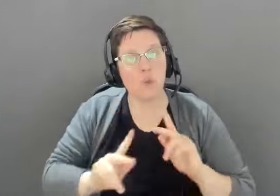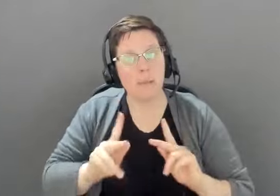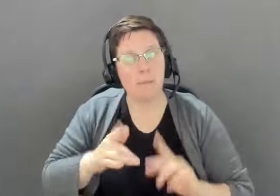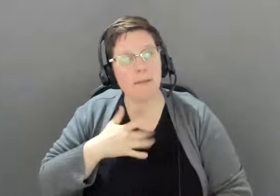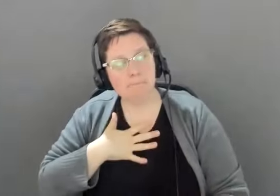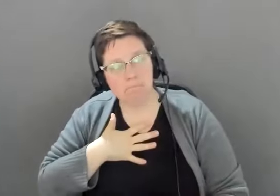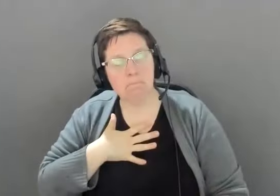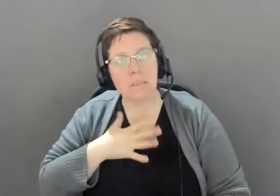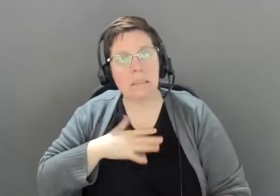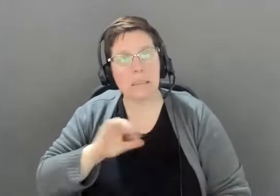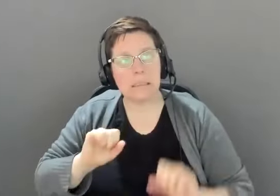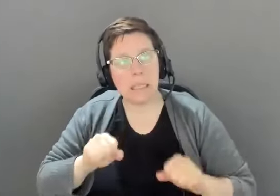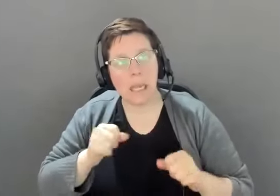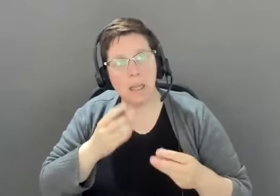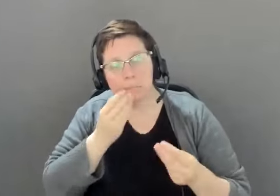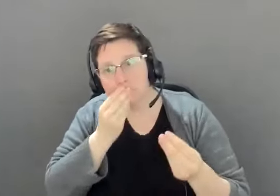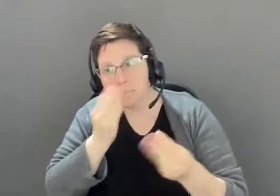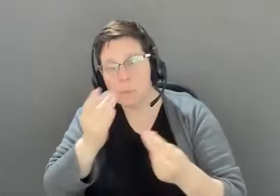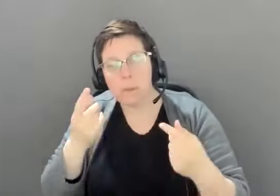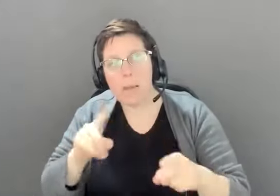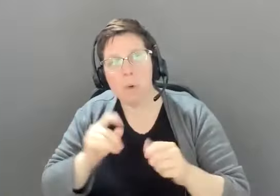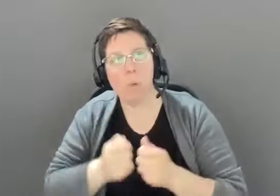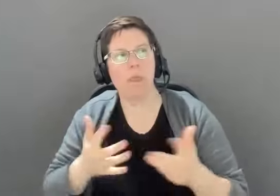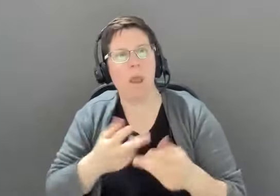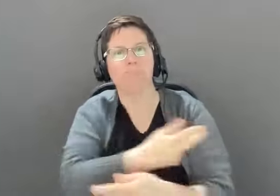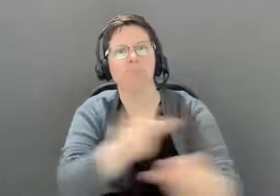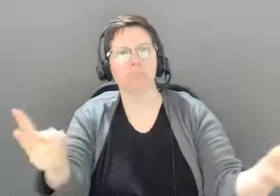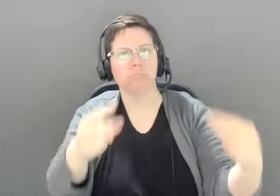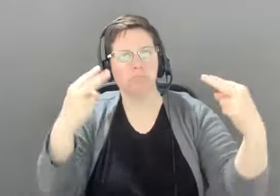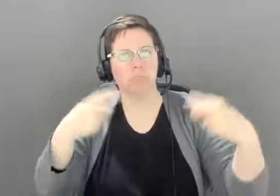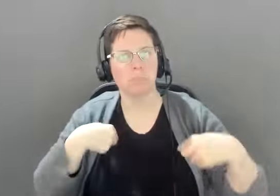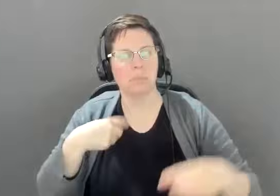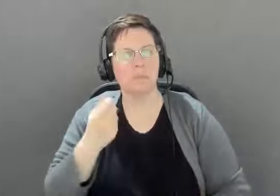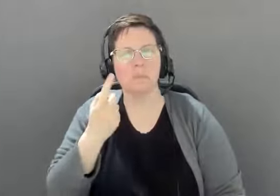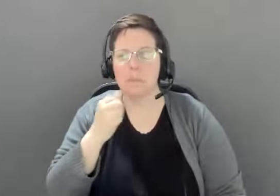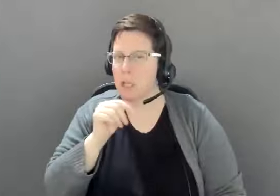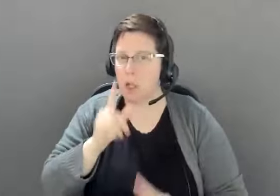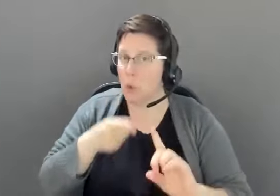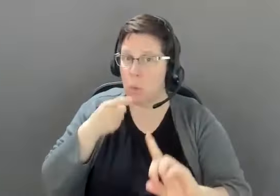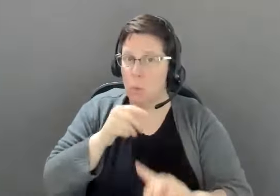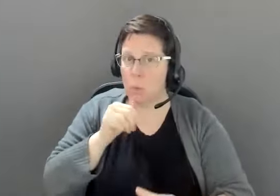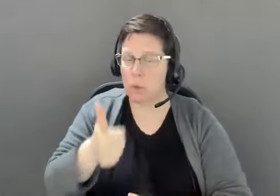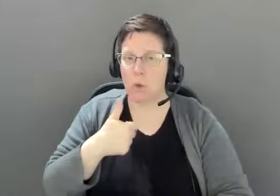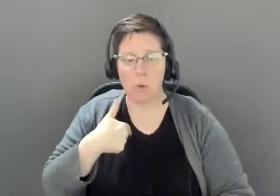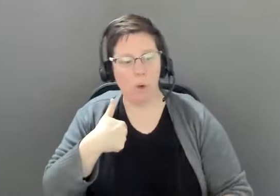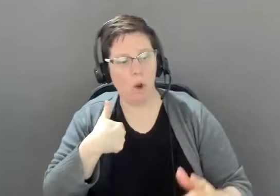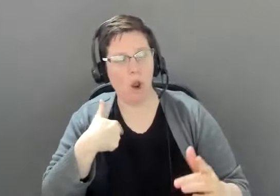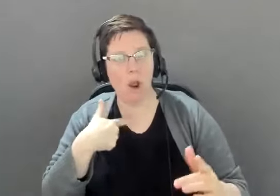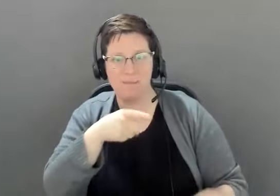of exposure. And this ban is not designed to shield the identity of the accused. Publication applies